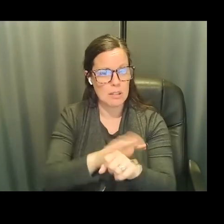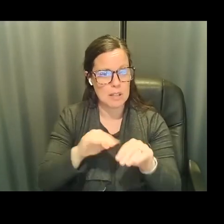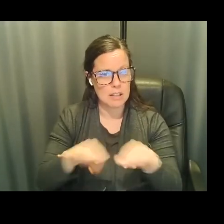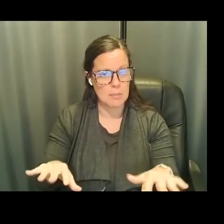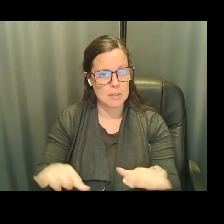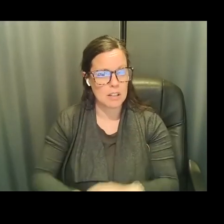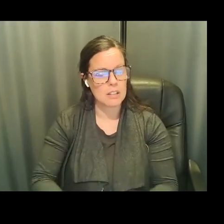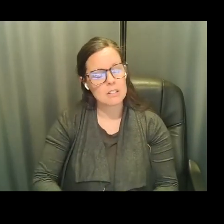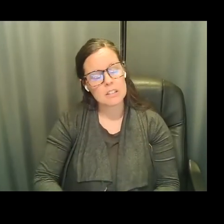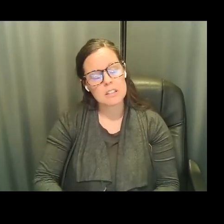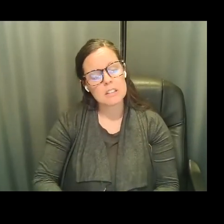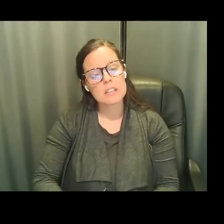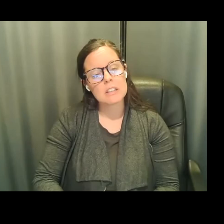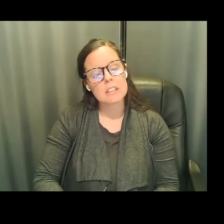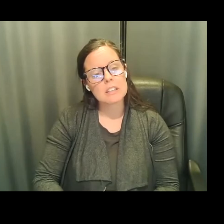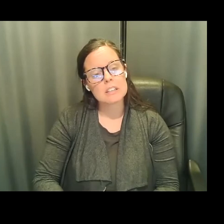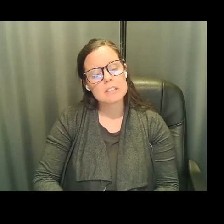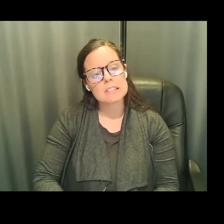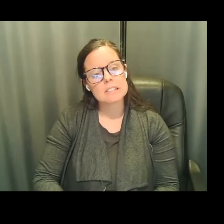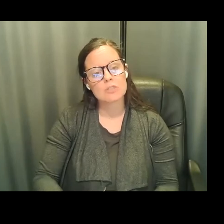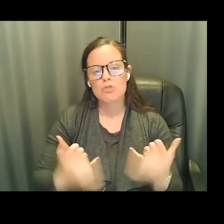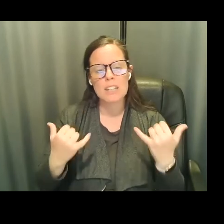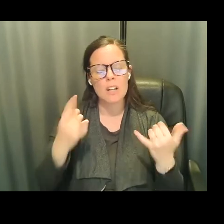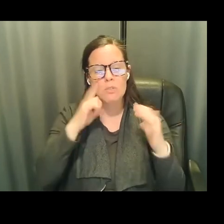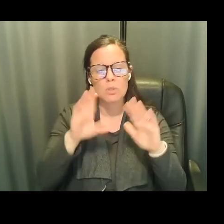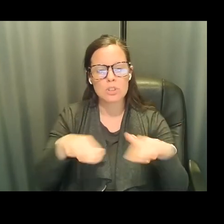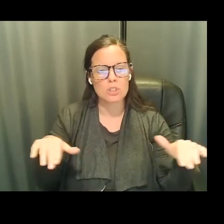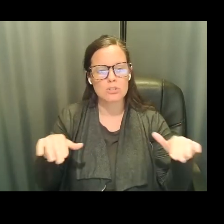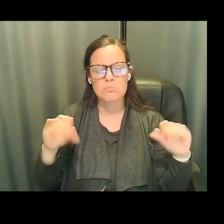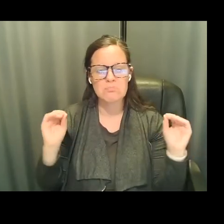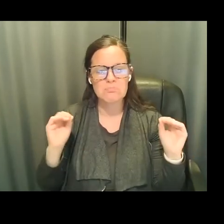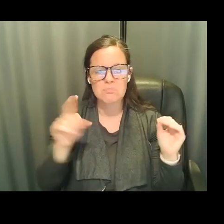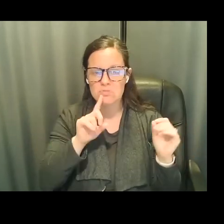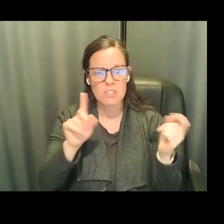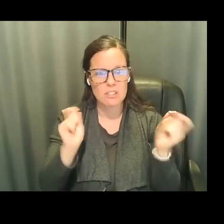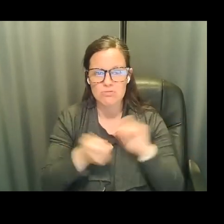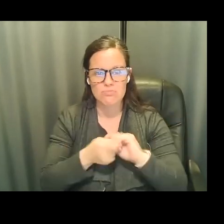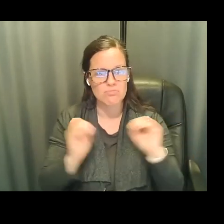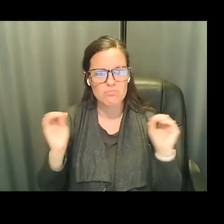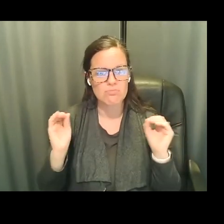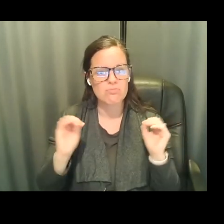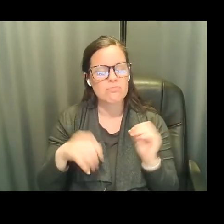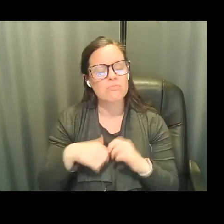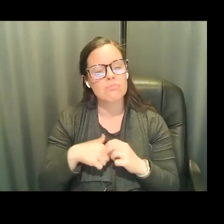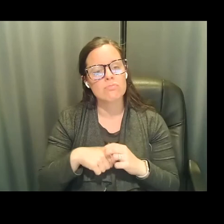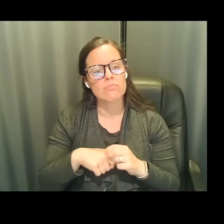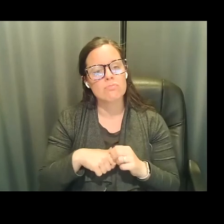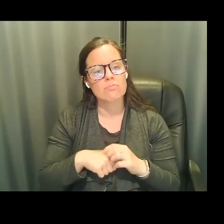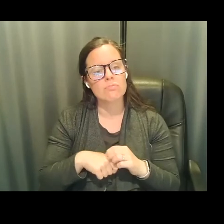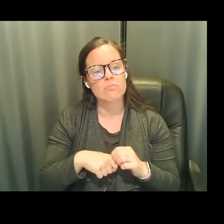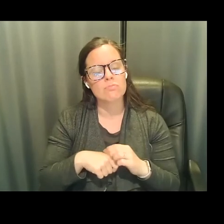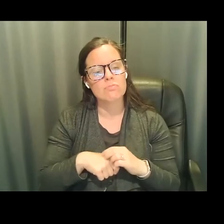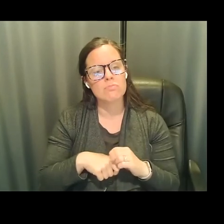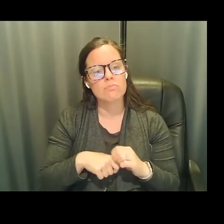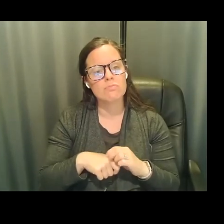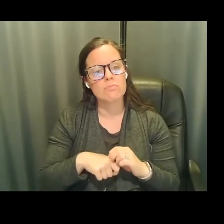At this time for children, it has not really changed. it's what we would experience